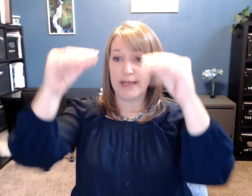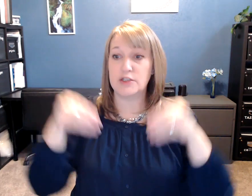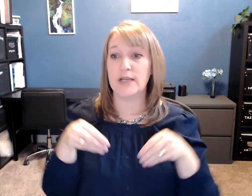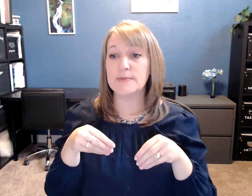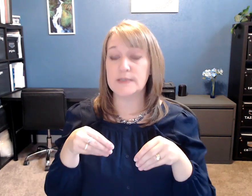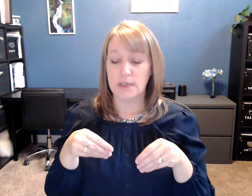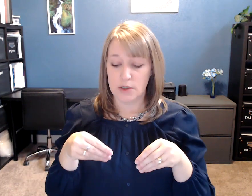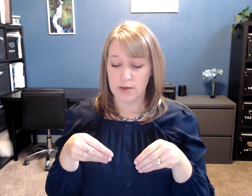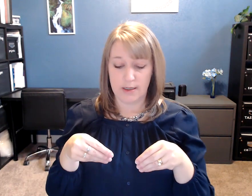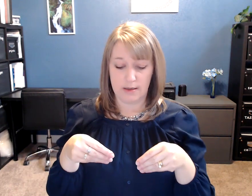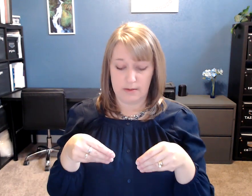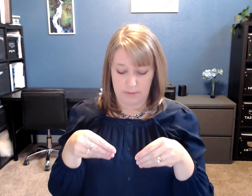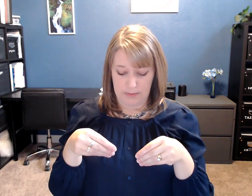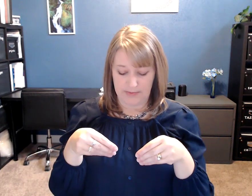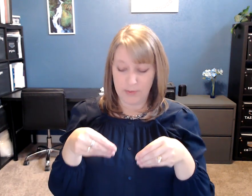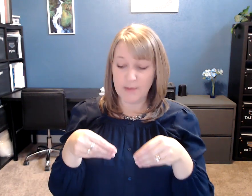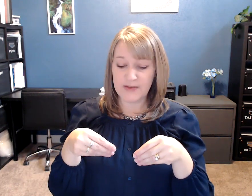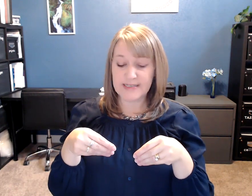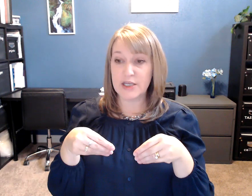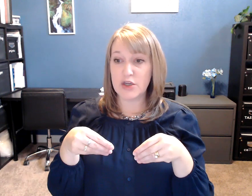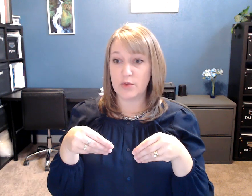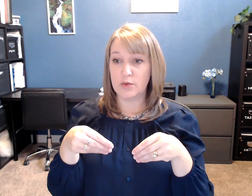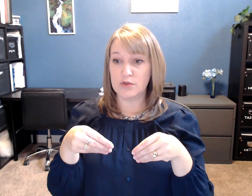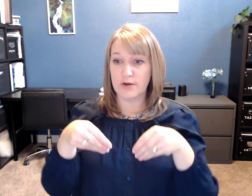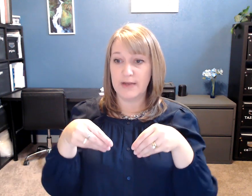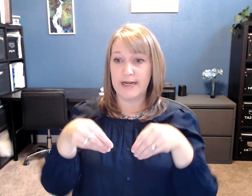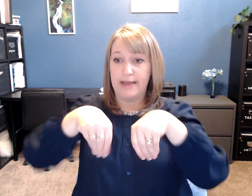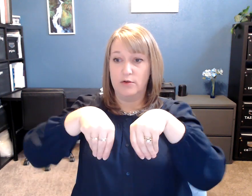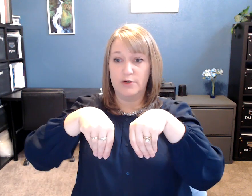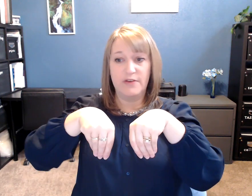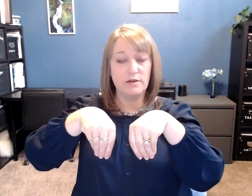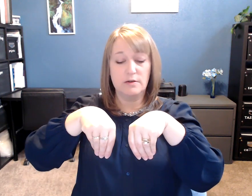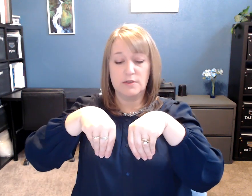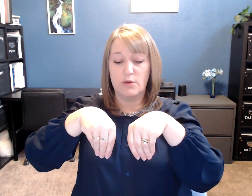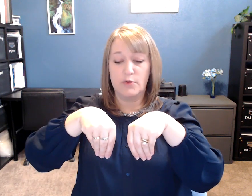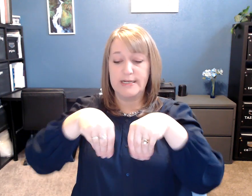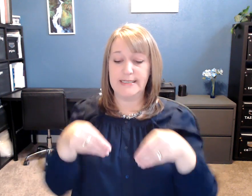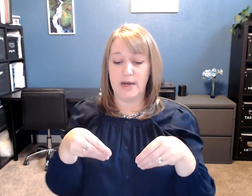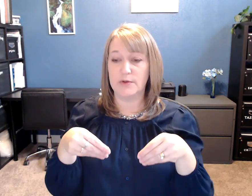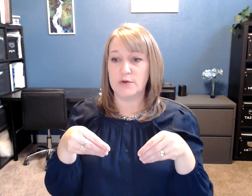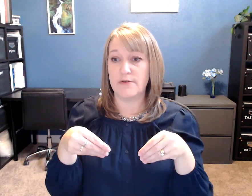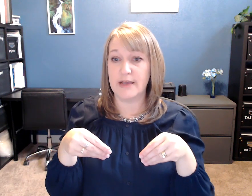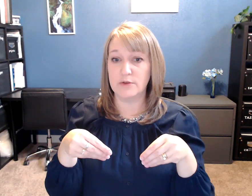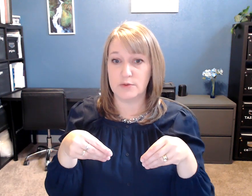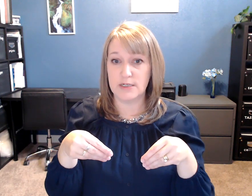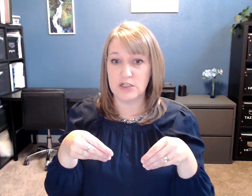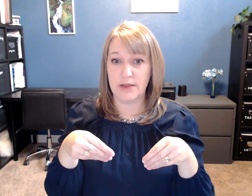hand shapes. You're gonna have your palms facing you sort of at an angle. Your fingers aren't pointing down, they're sort of angled toward each